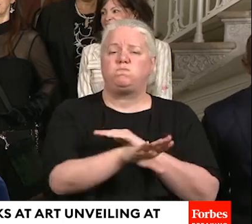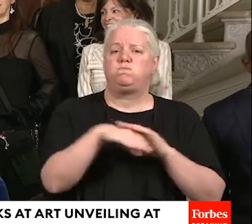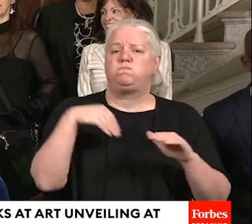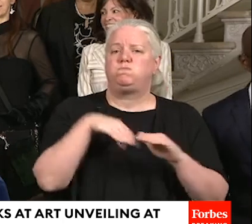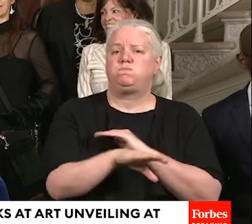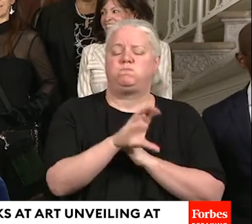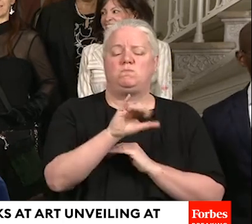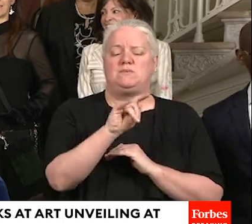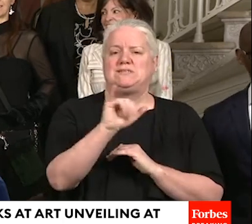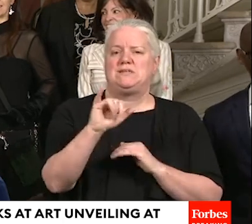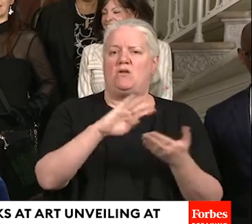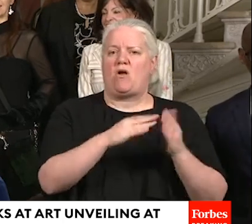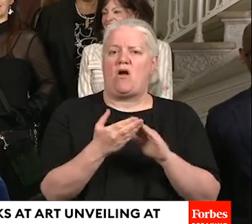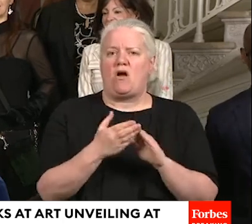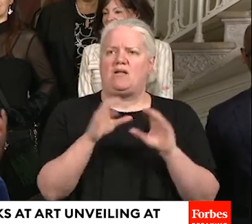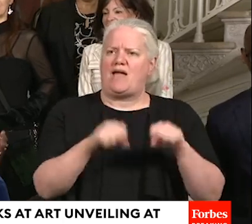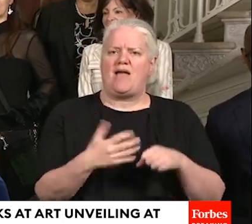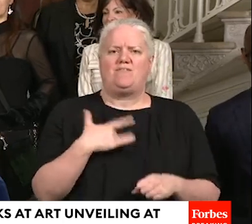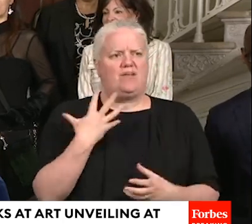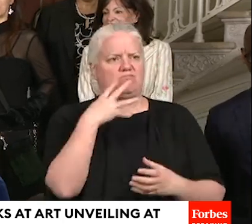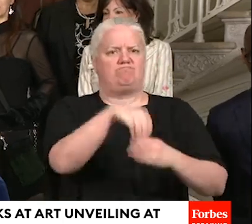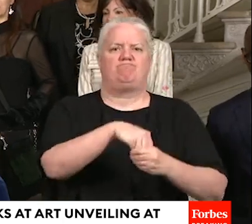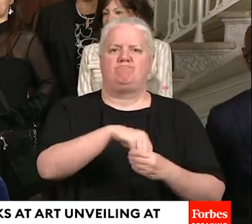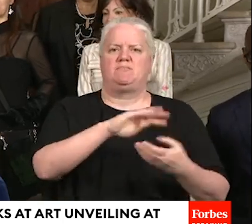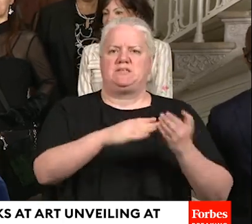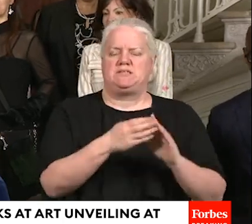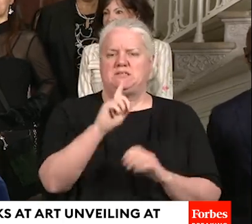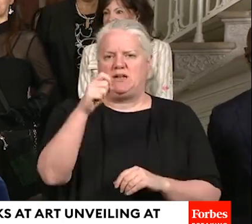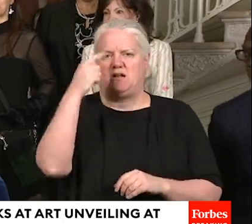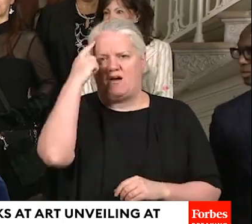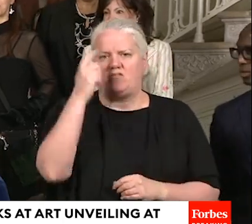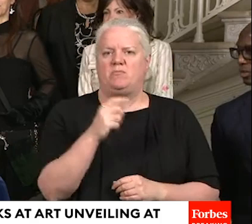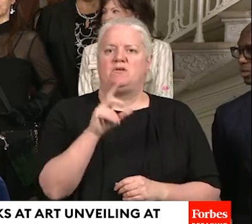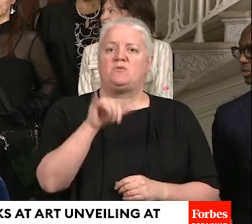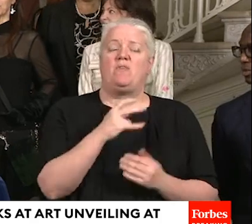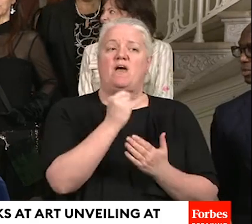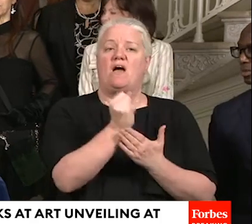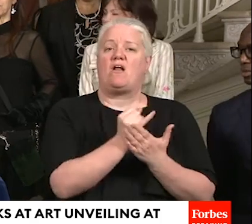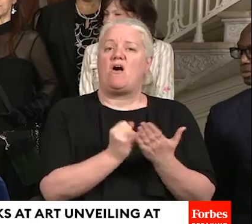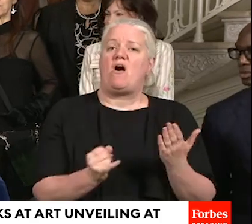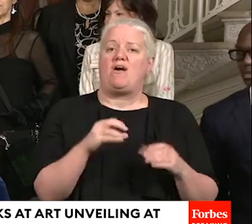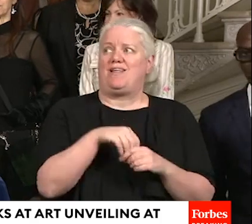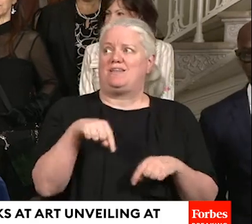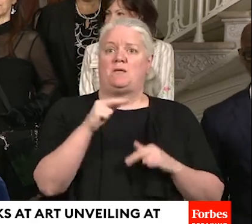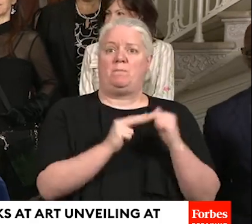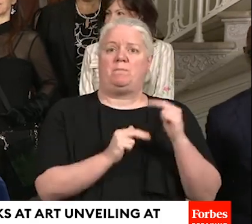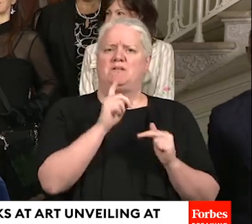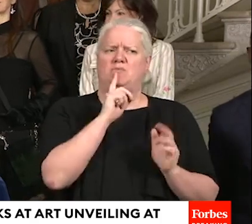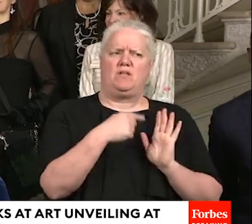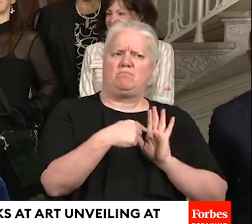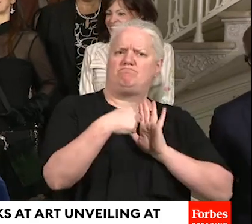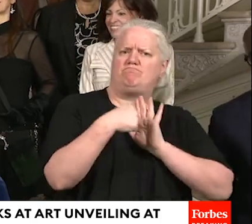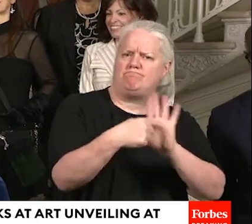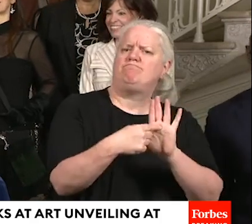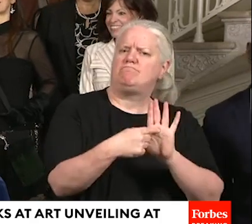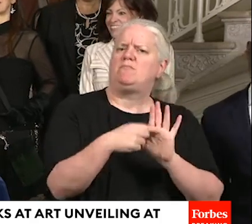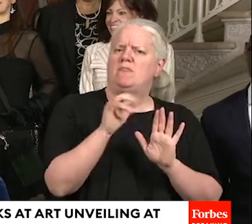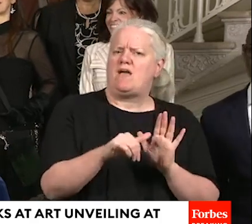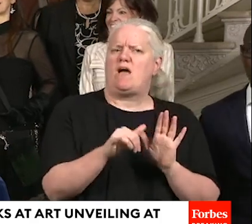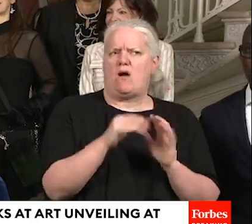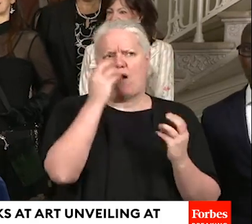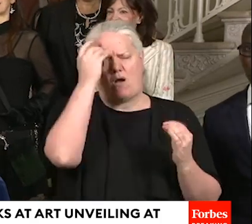part of a larger conversation. So the art in this building really provokes that type of conversation. It challenges,